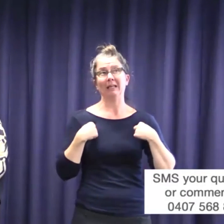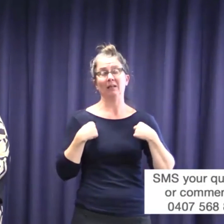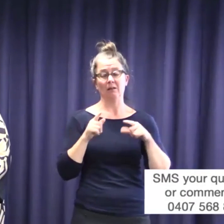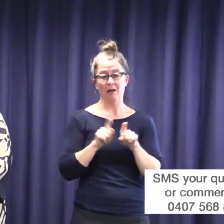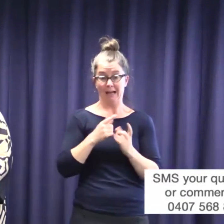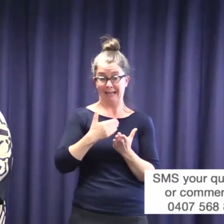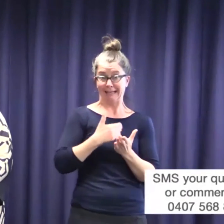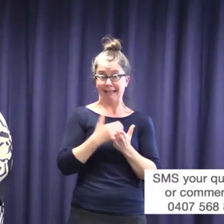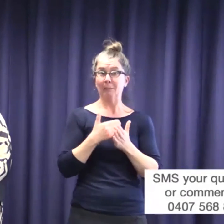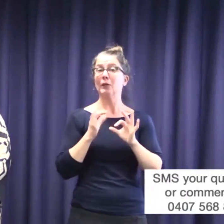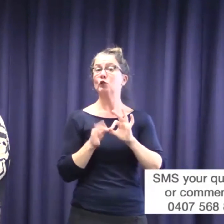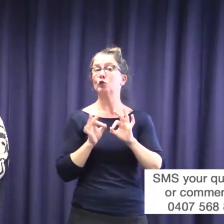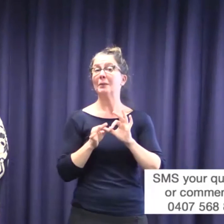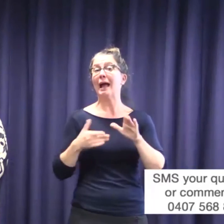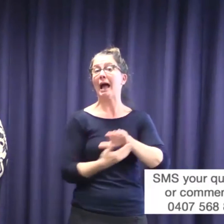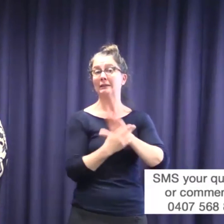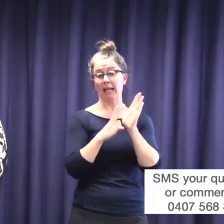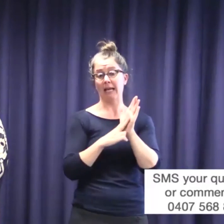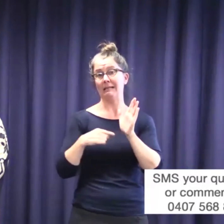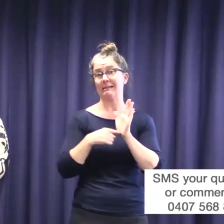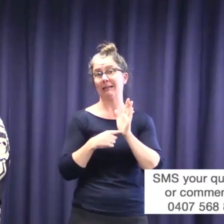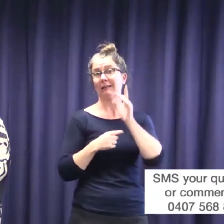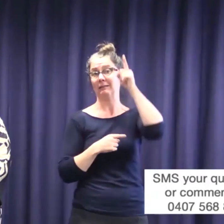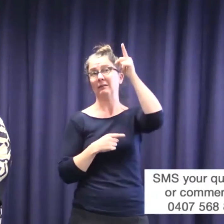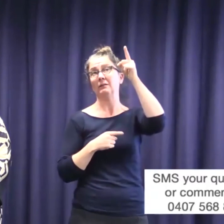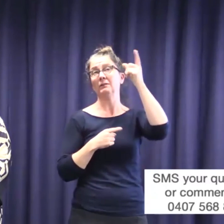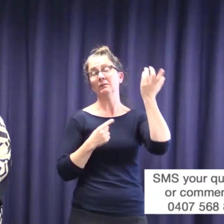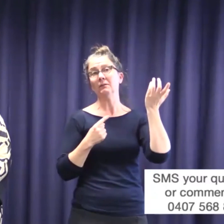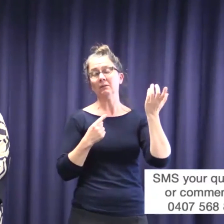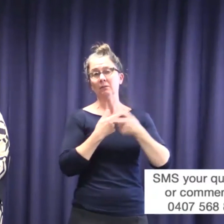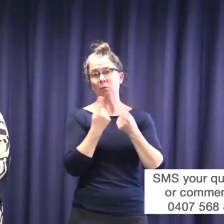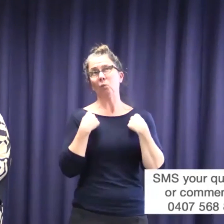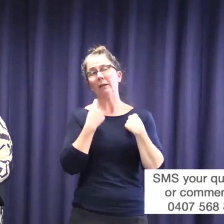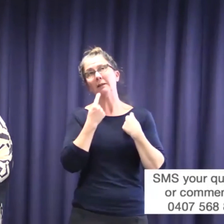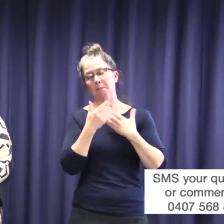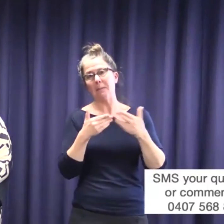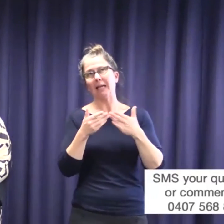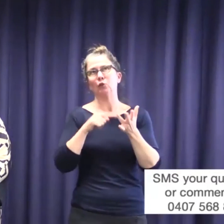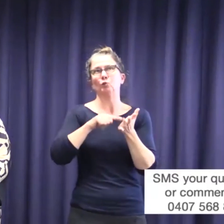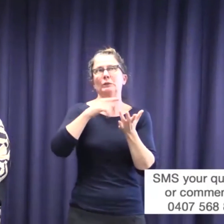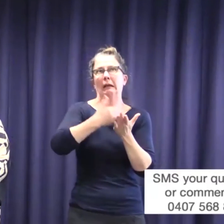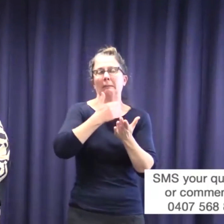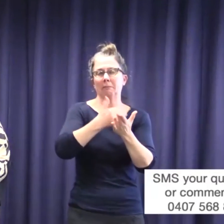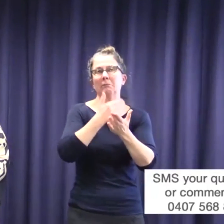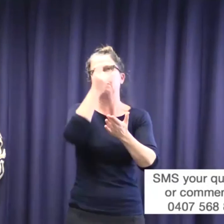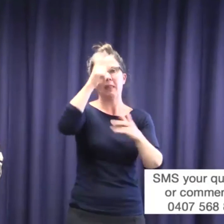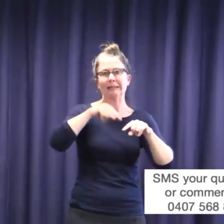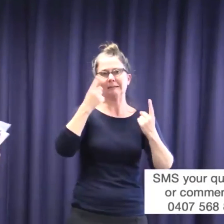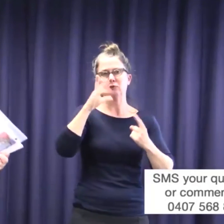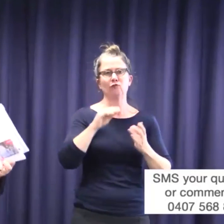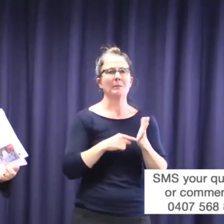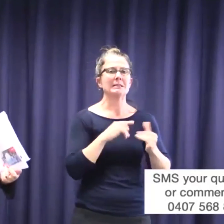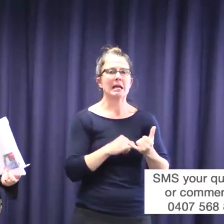dedicated interpreter in the Northern Territory, and that is a different issue, but that's what's happening. Thank